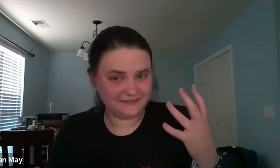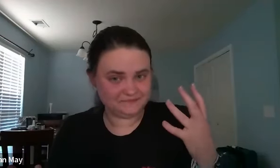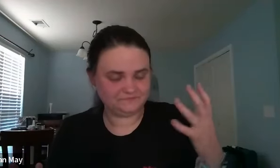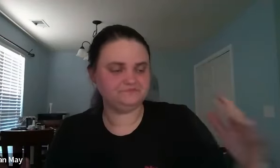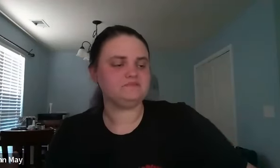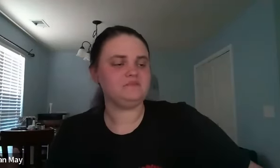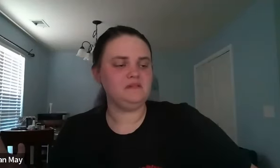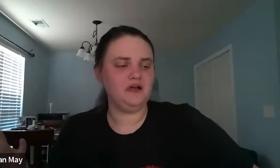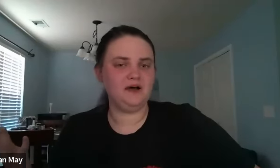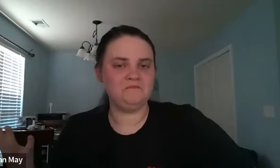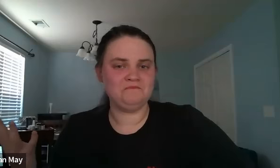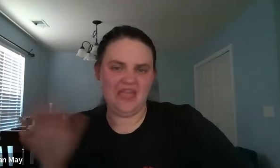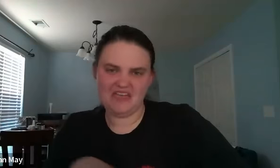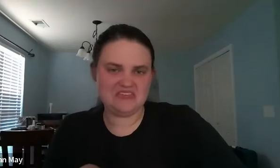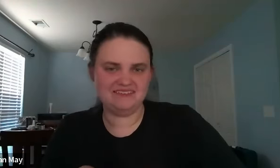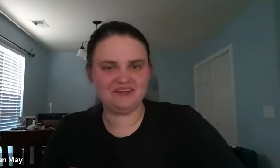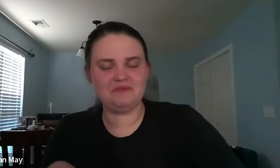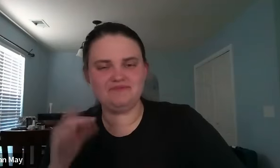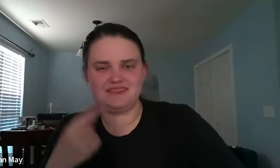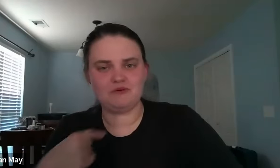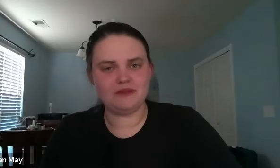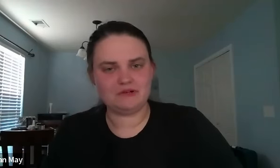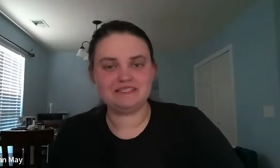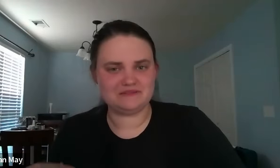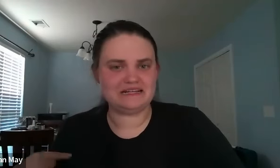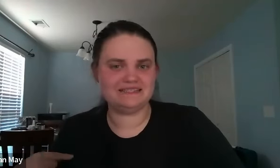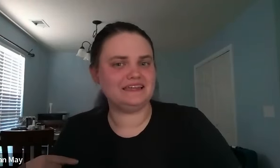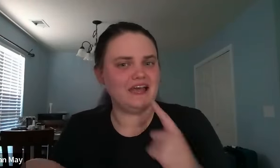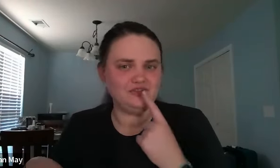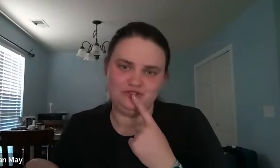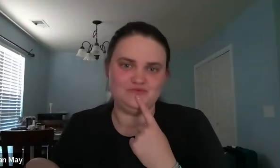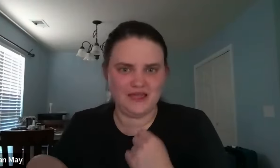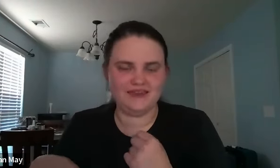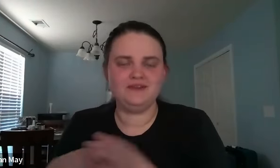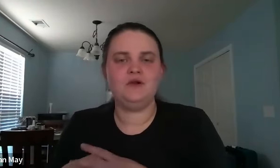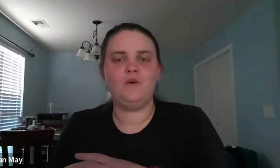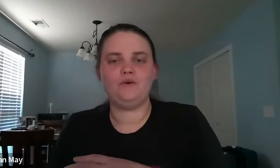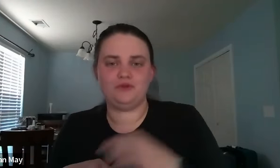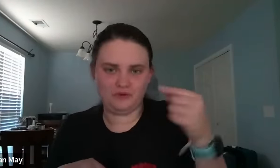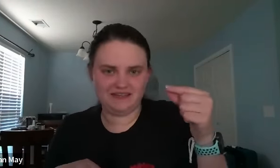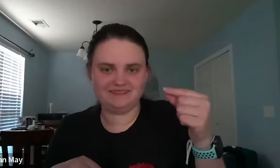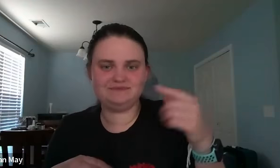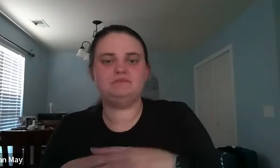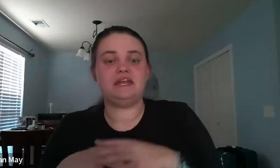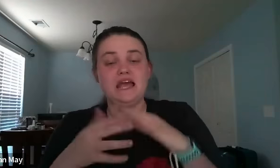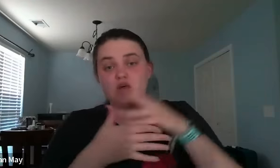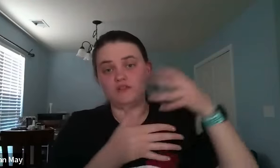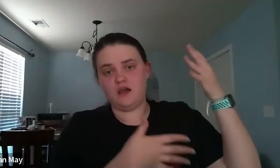it. And then, you know, that will make more sense when I said, yeah, you do red with the green. But it has all the